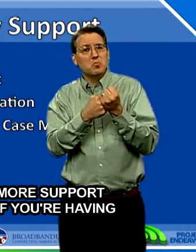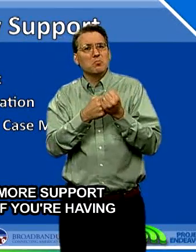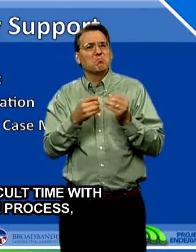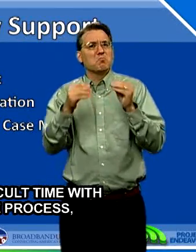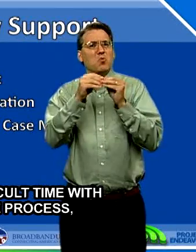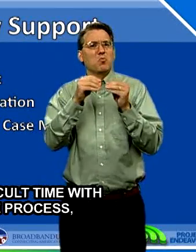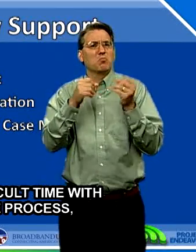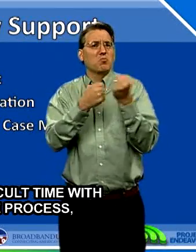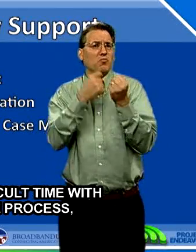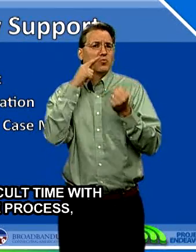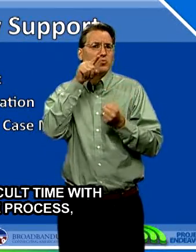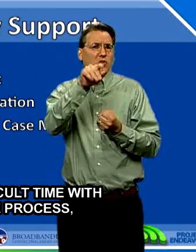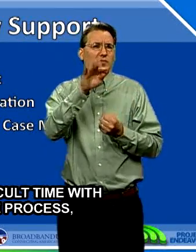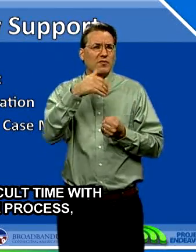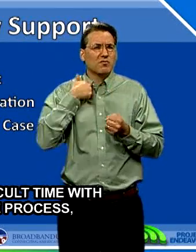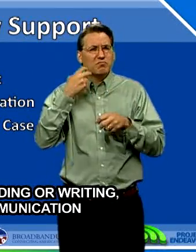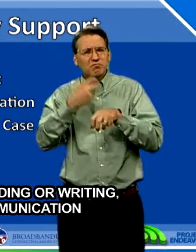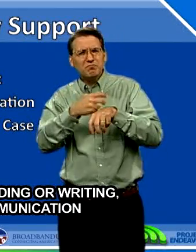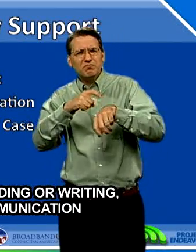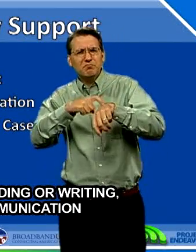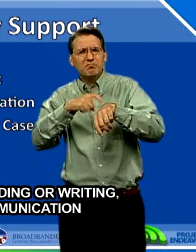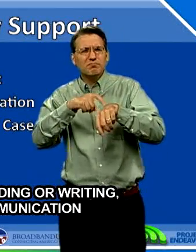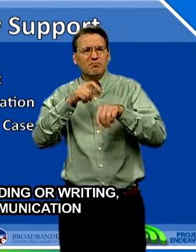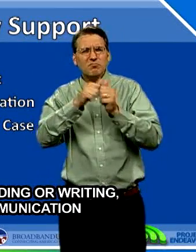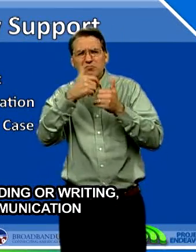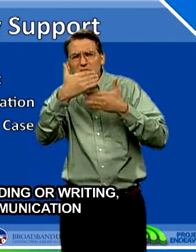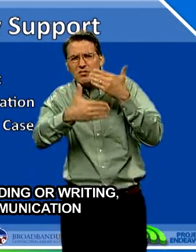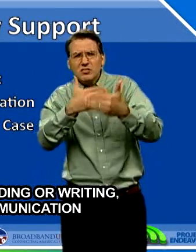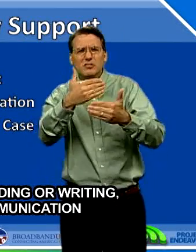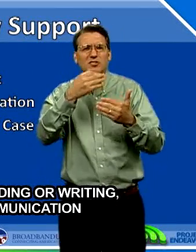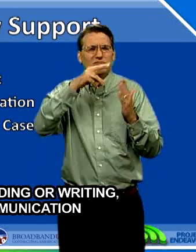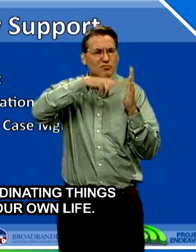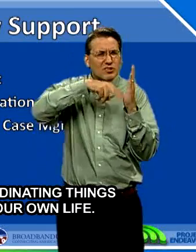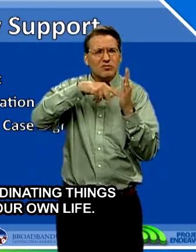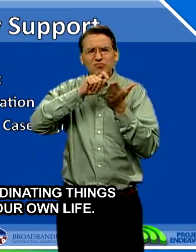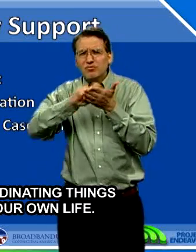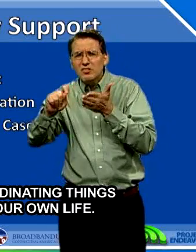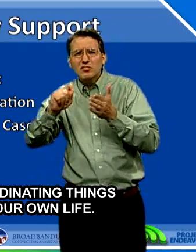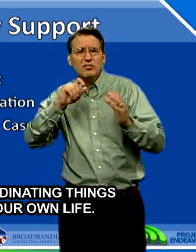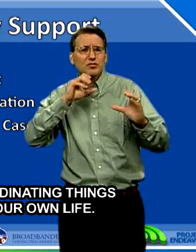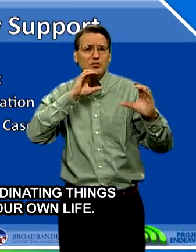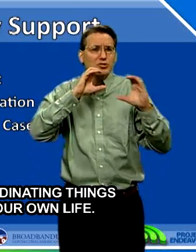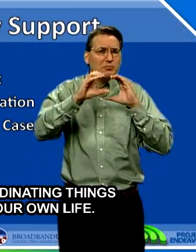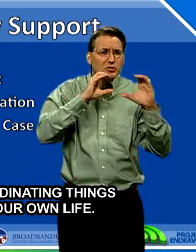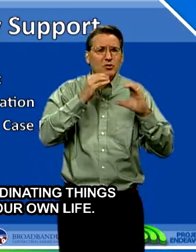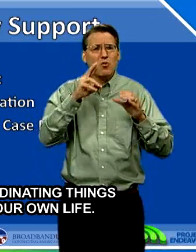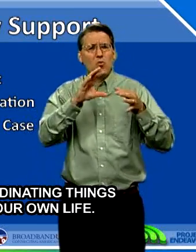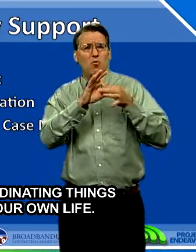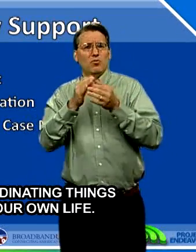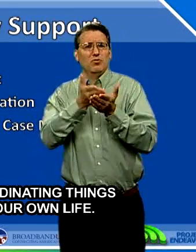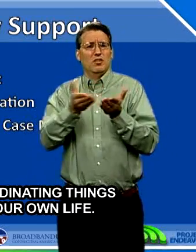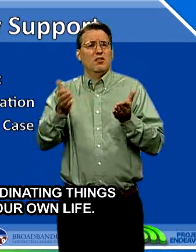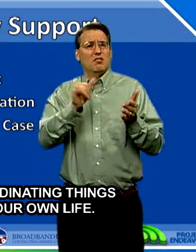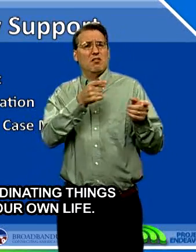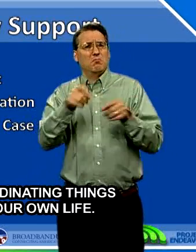having a difficult time with the process, with reading or writing, communication, or coordinating things for your own life.